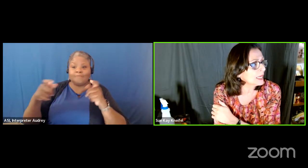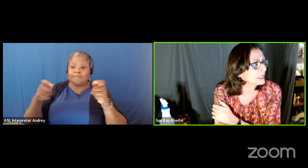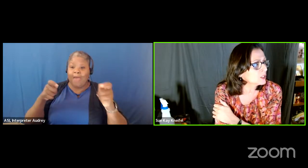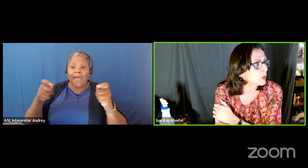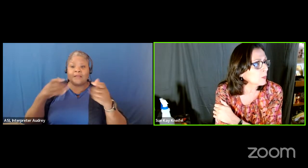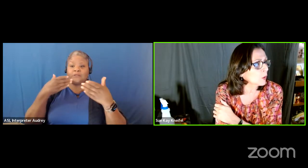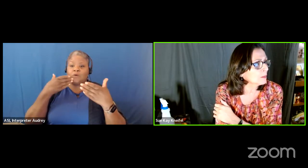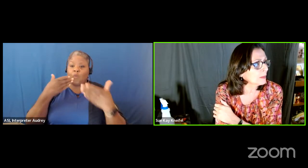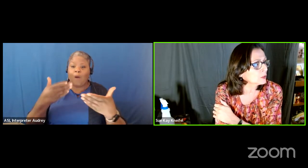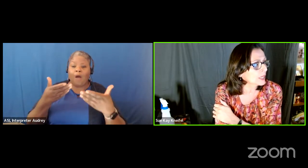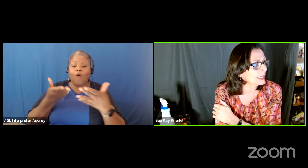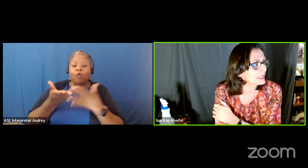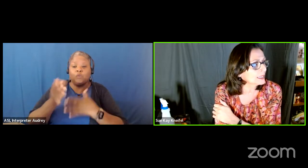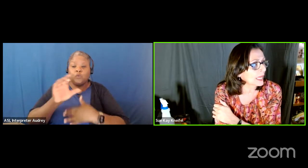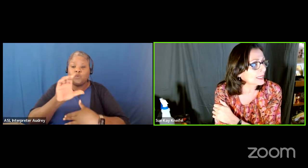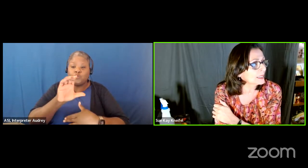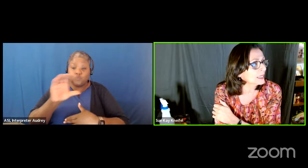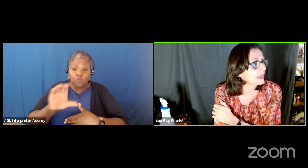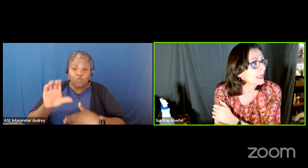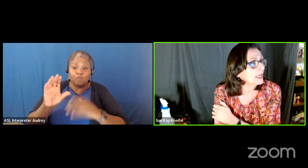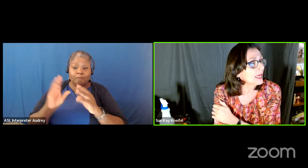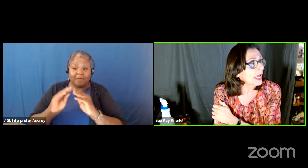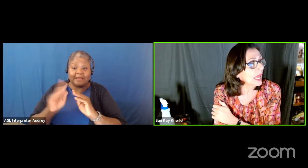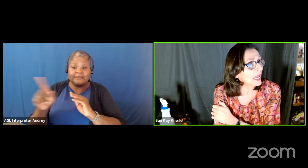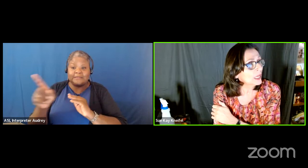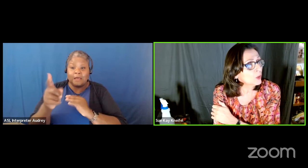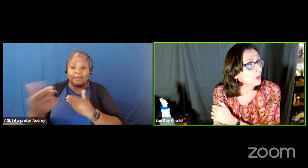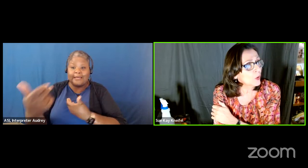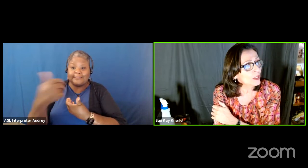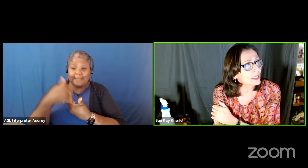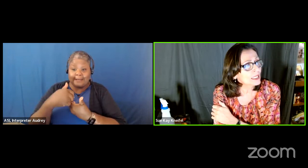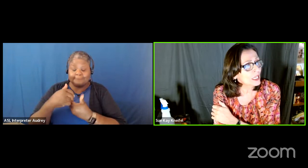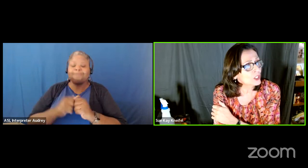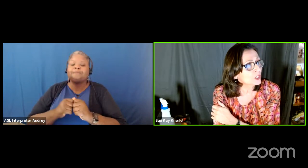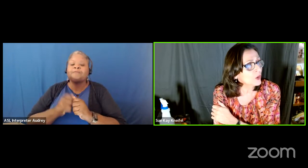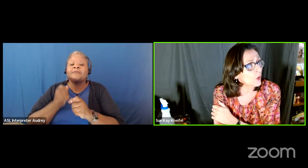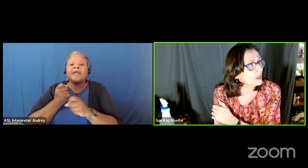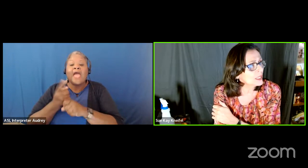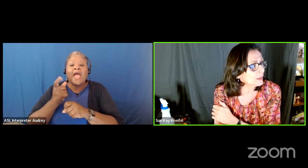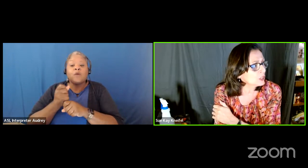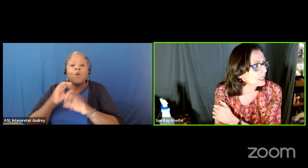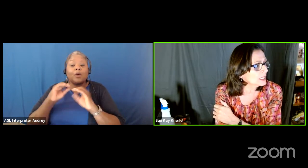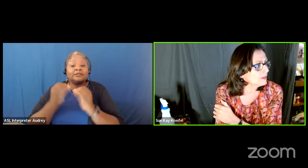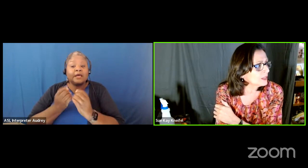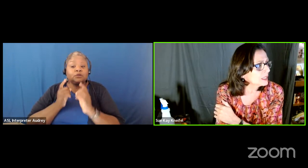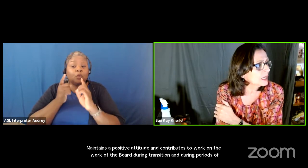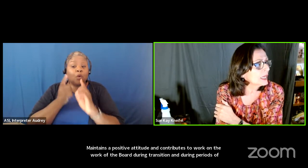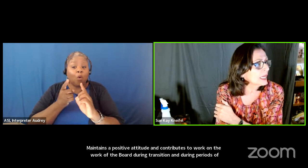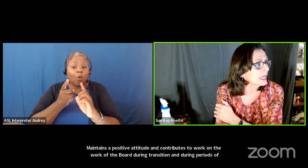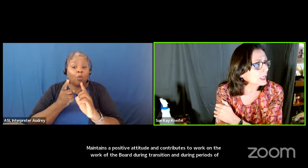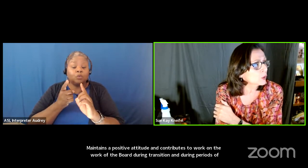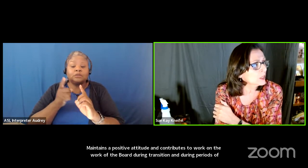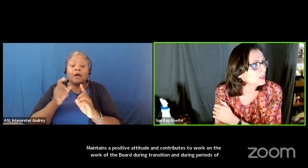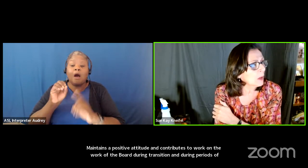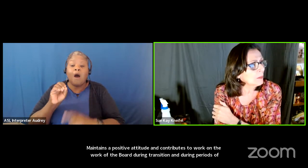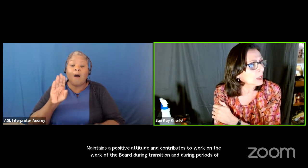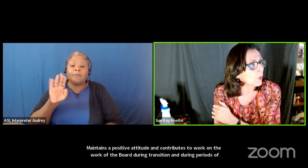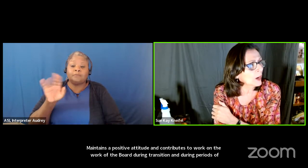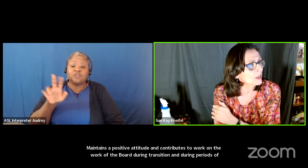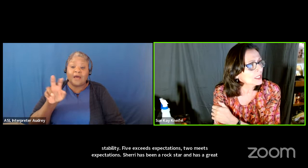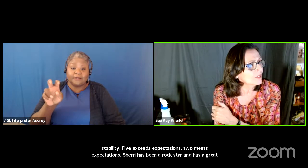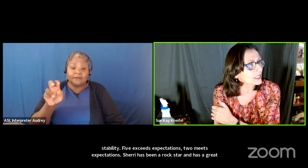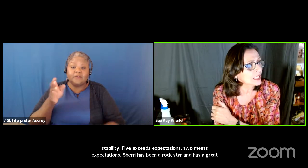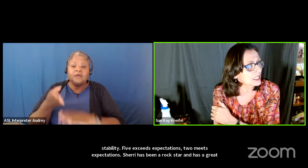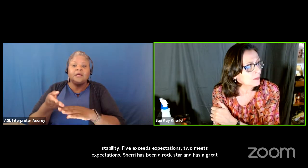Zoom meetings so board members can attend. Annual organization goals and objectives. Increase